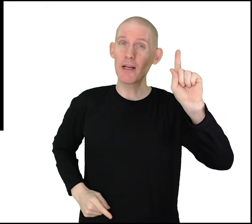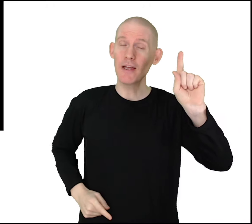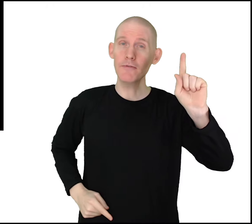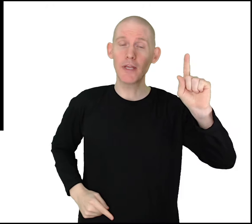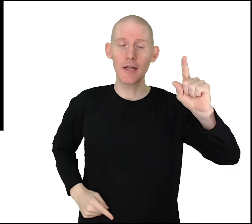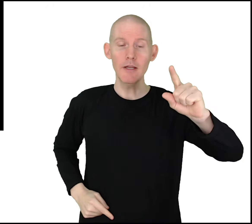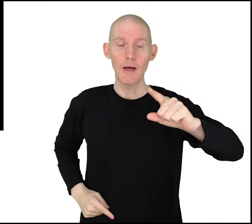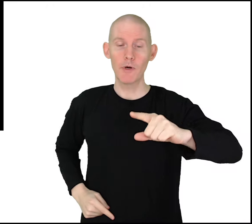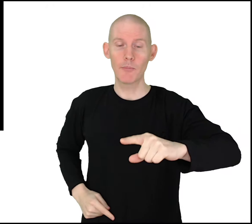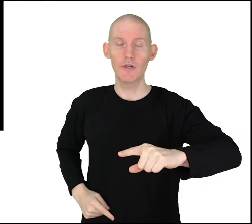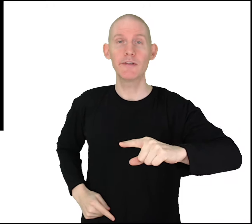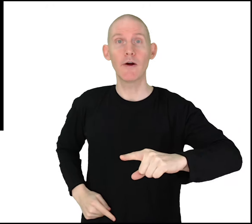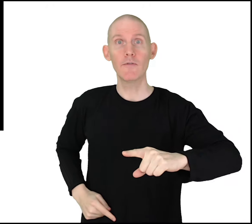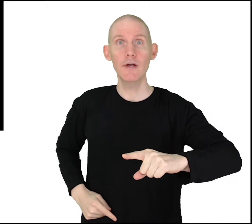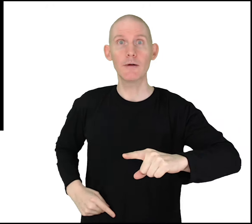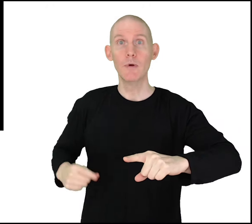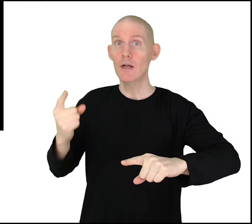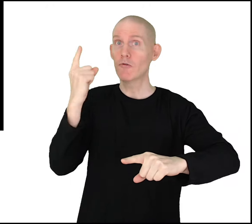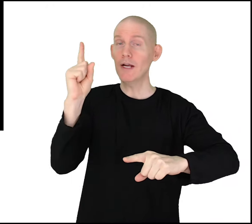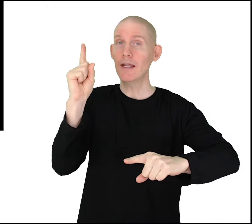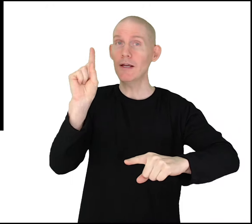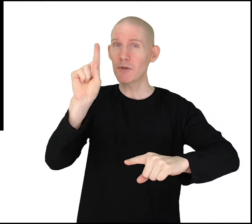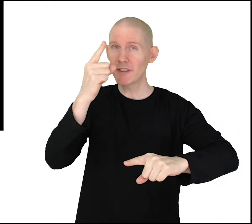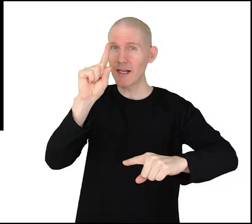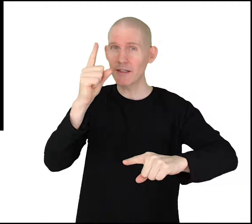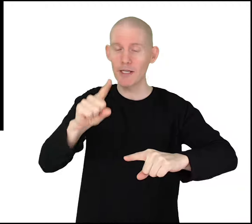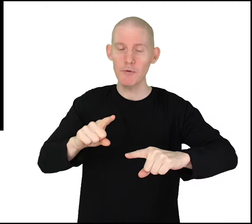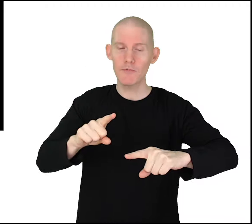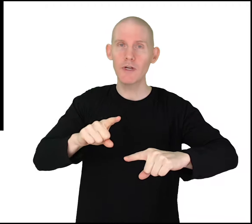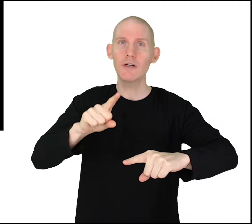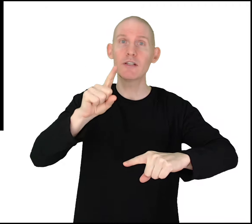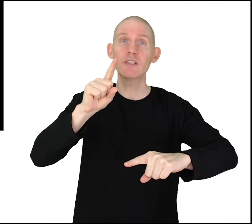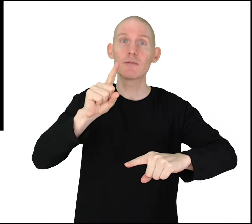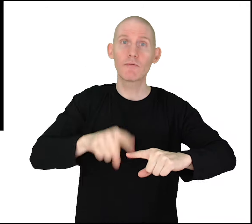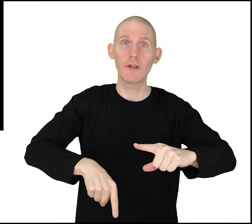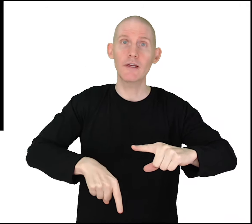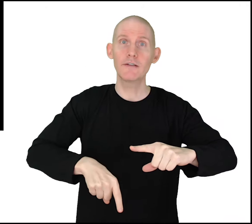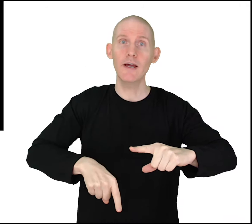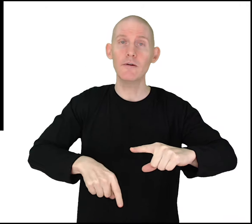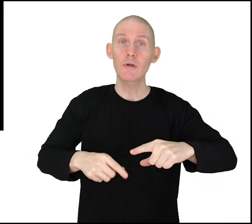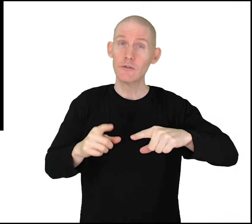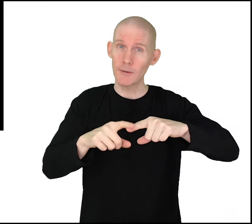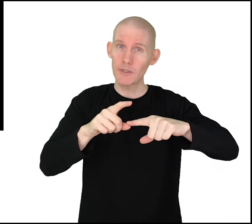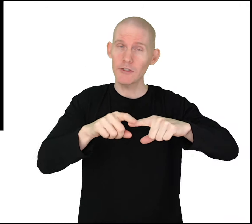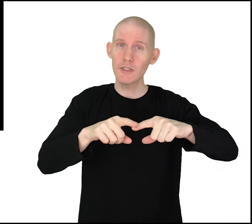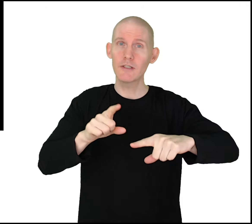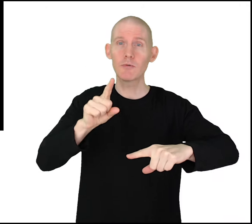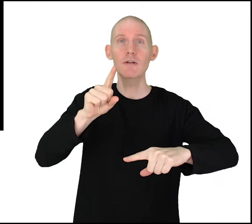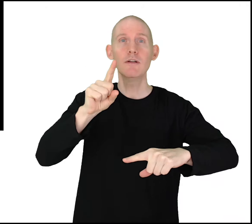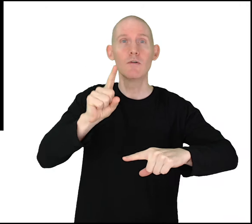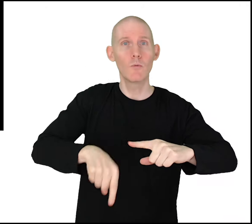left hand. I'm going to put it down there. Right hand, I'm going to take the tip of the finger and just flick down. So I'm touching this one